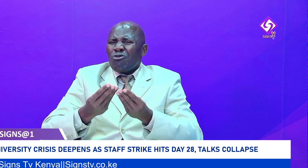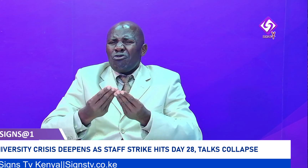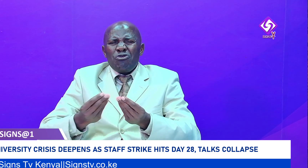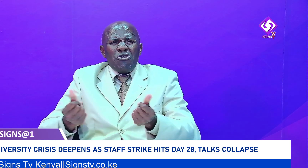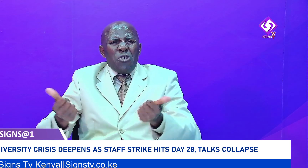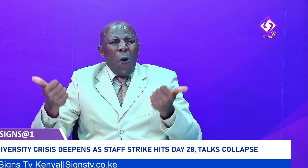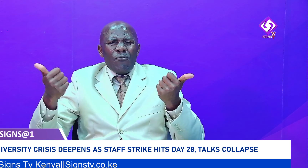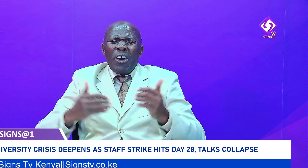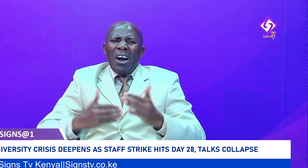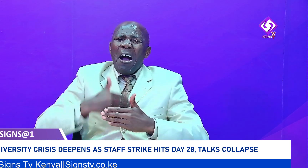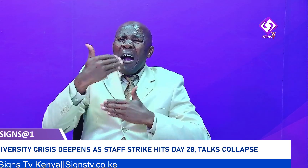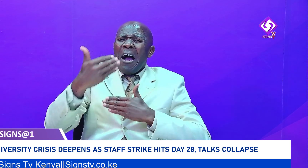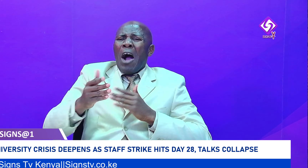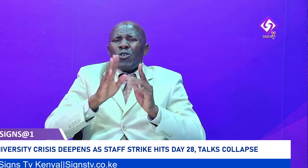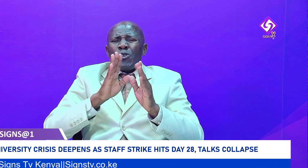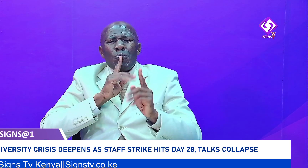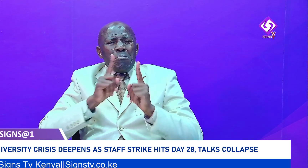stalemate collapsed.